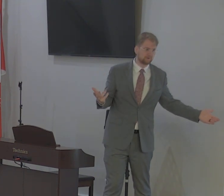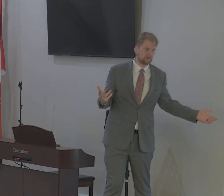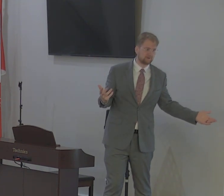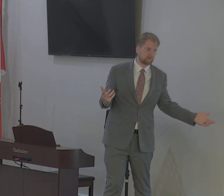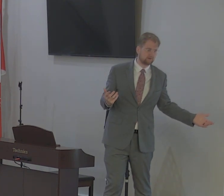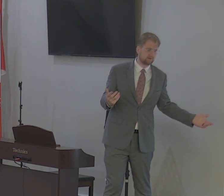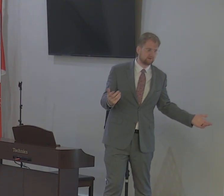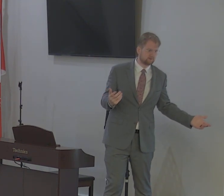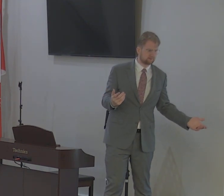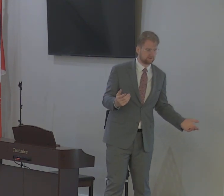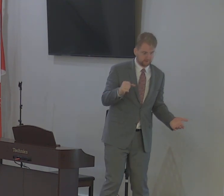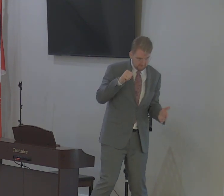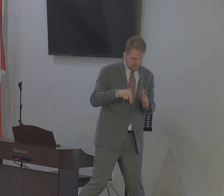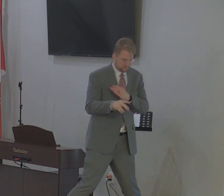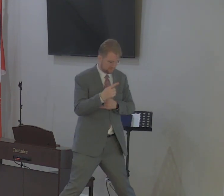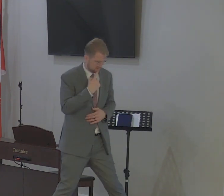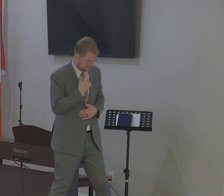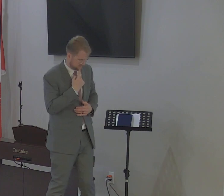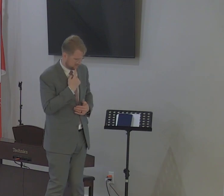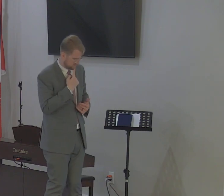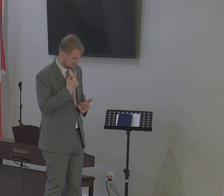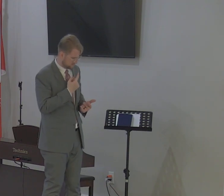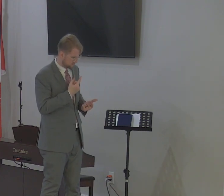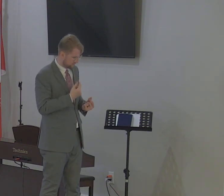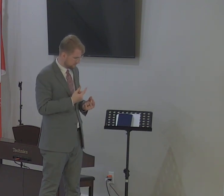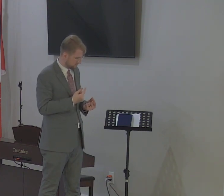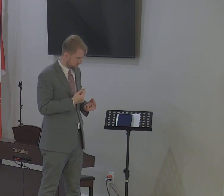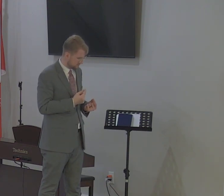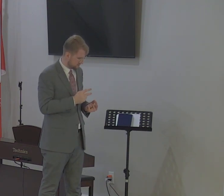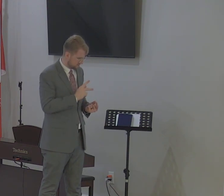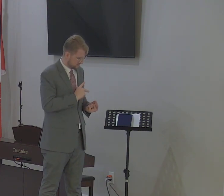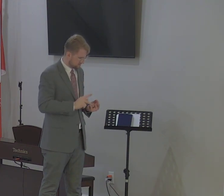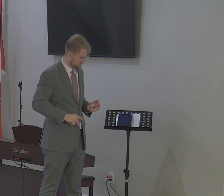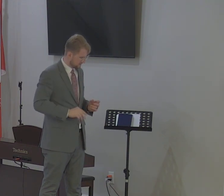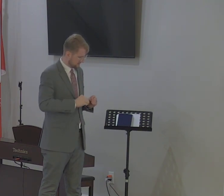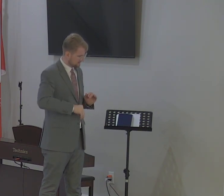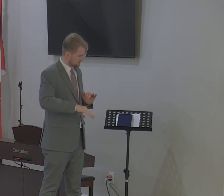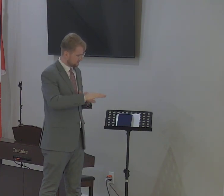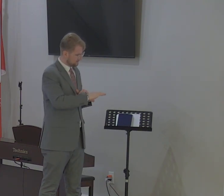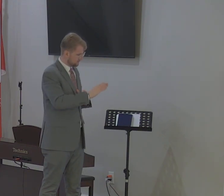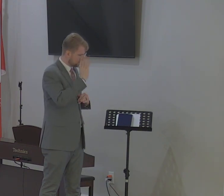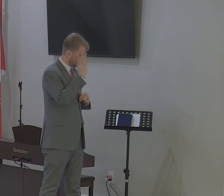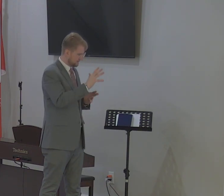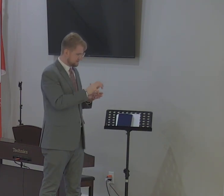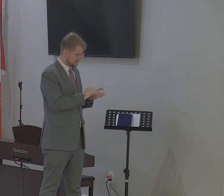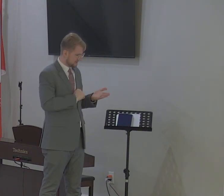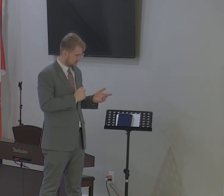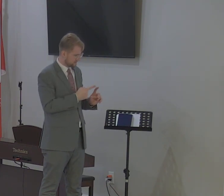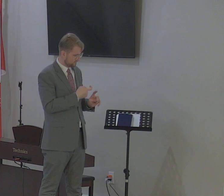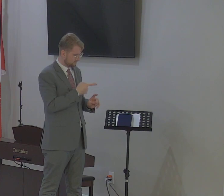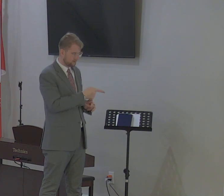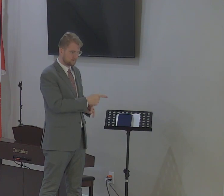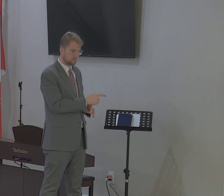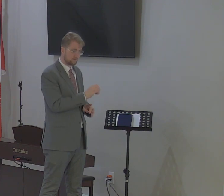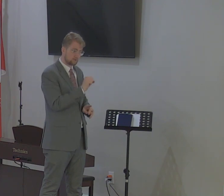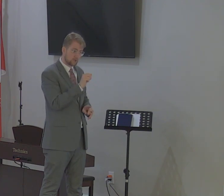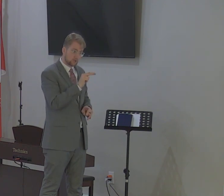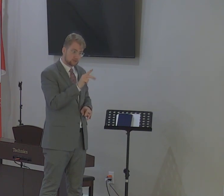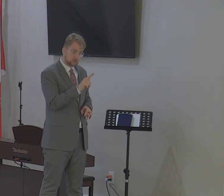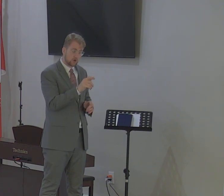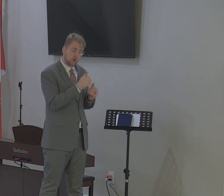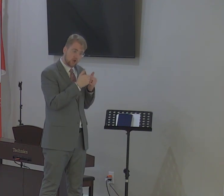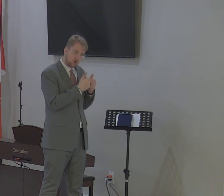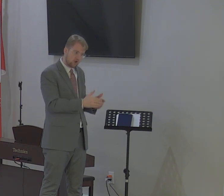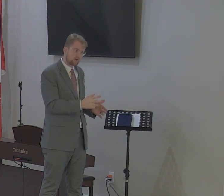What hast thou done? The kingdom will be rendered from you. Saul lost the kingdom. Walked away